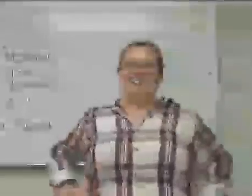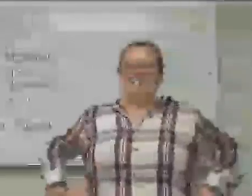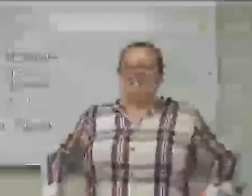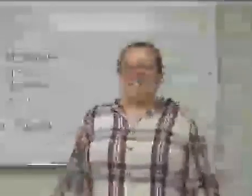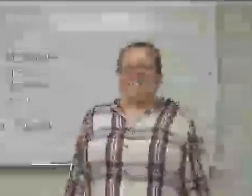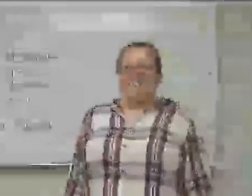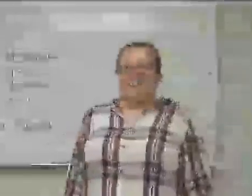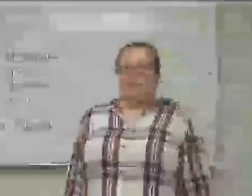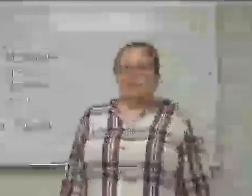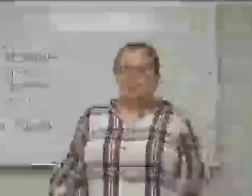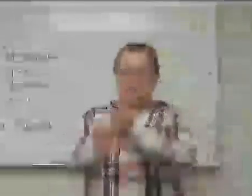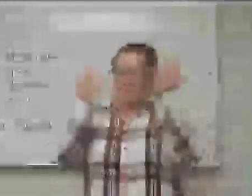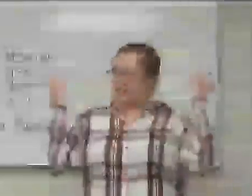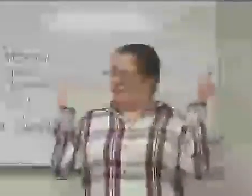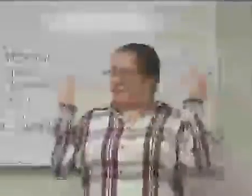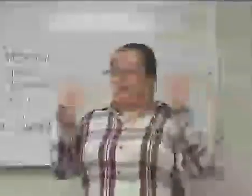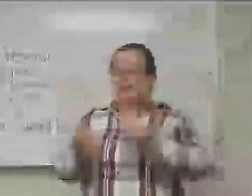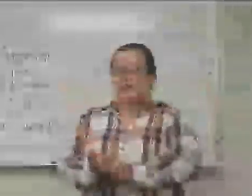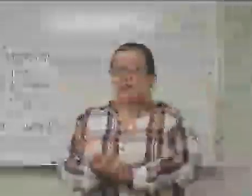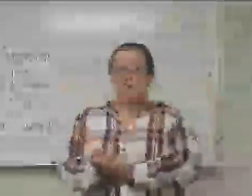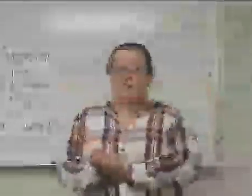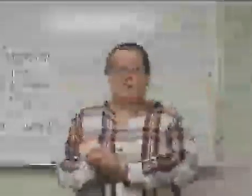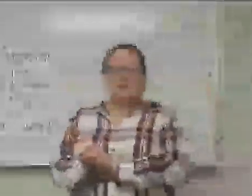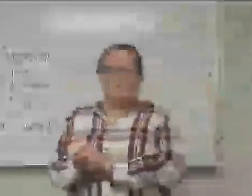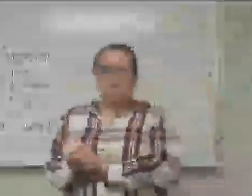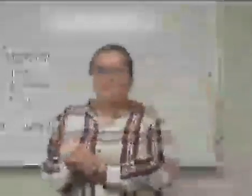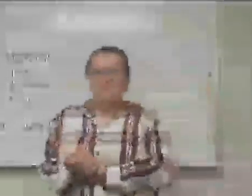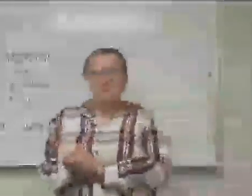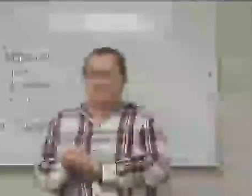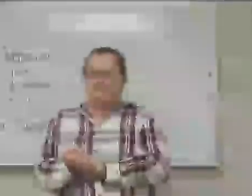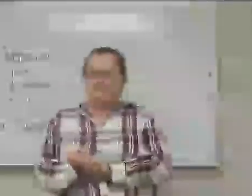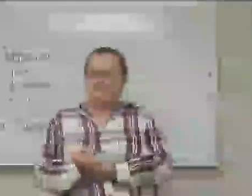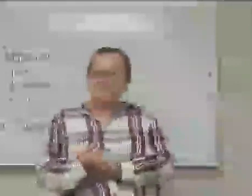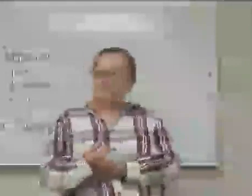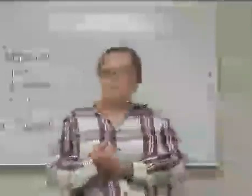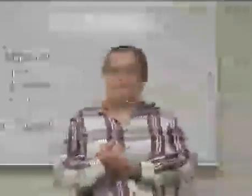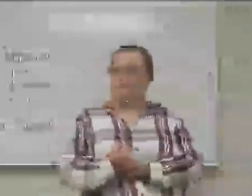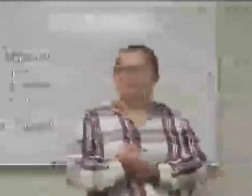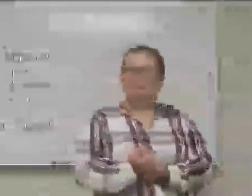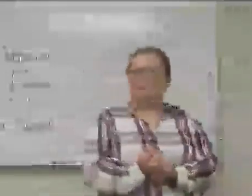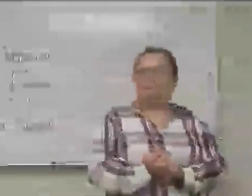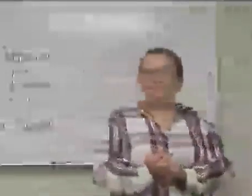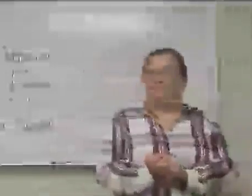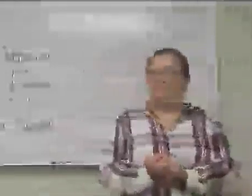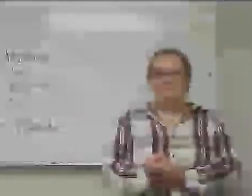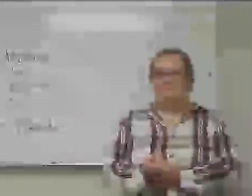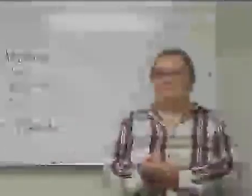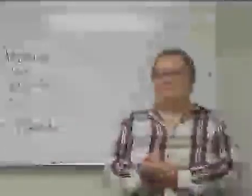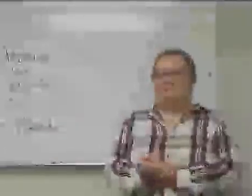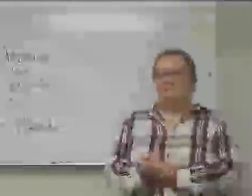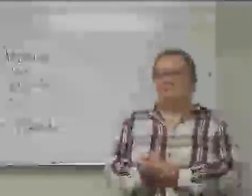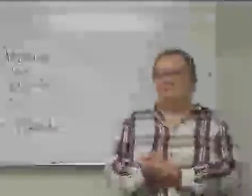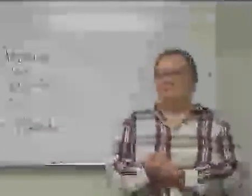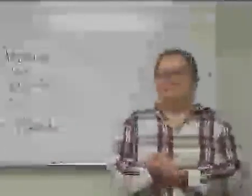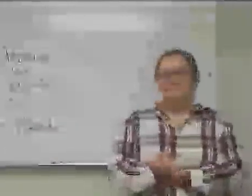Other questions? two that I think are definitely good to know is